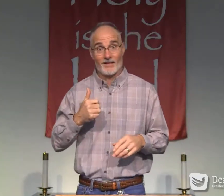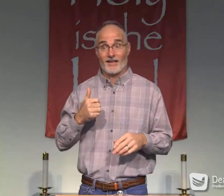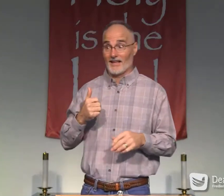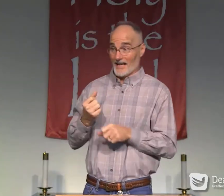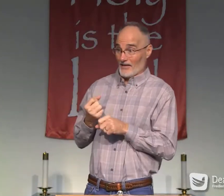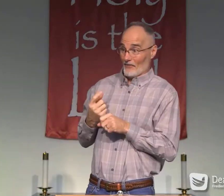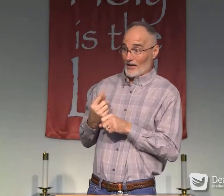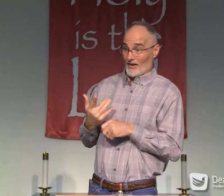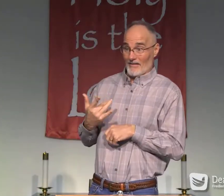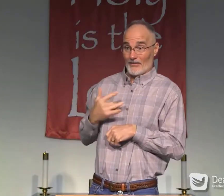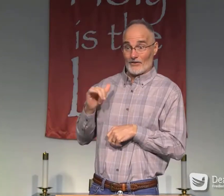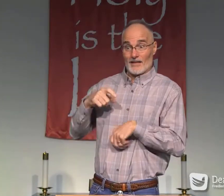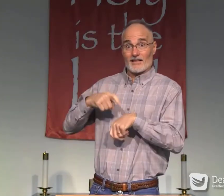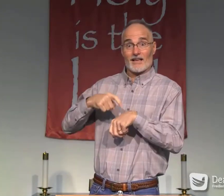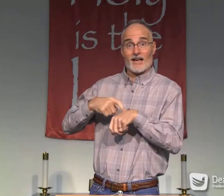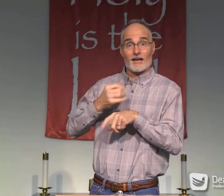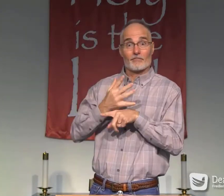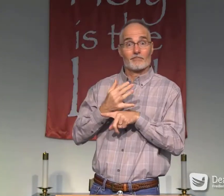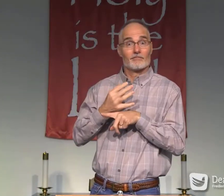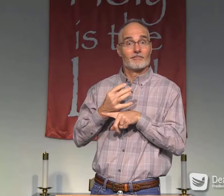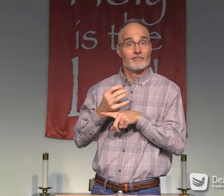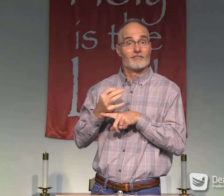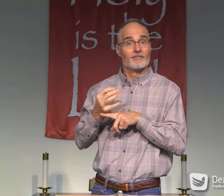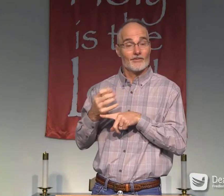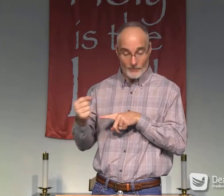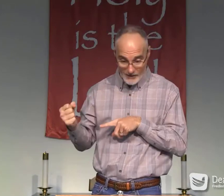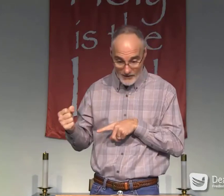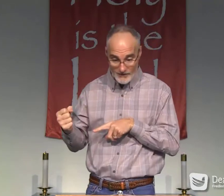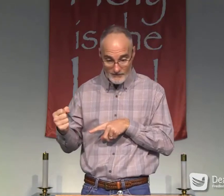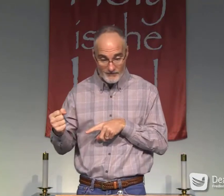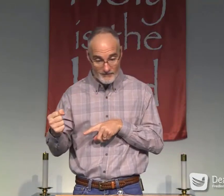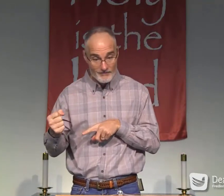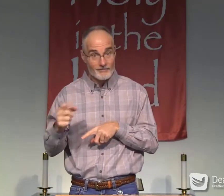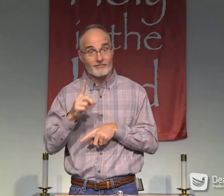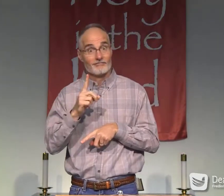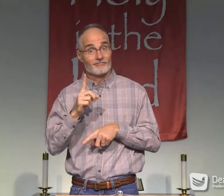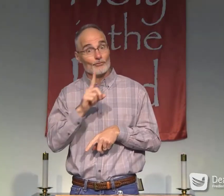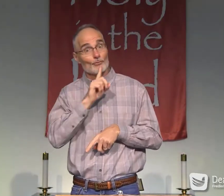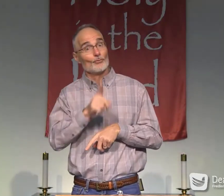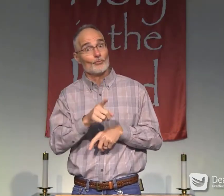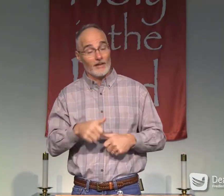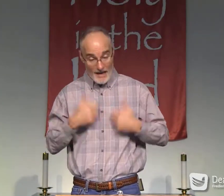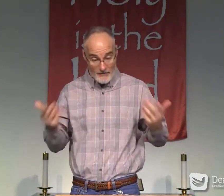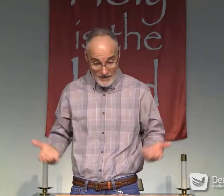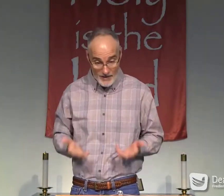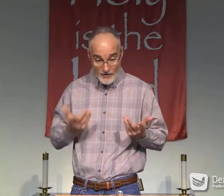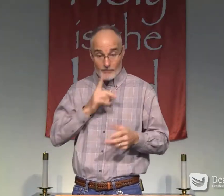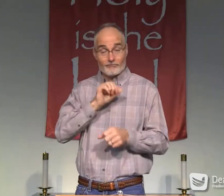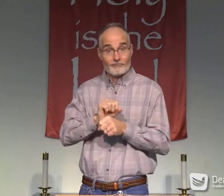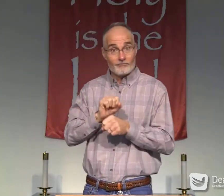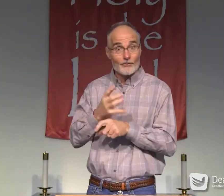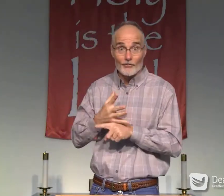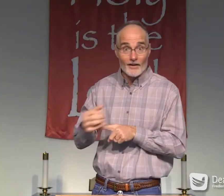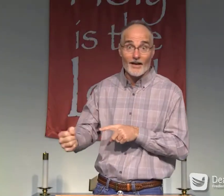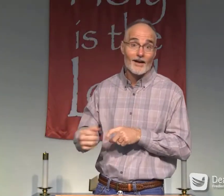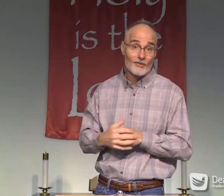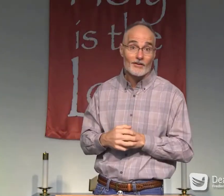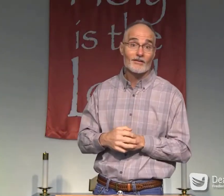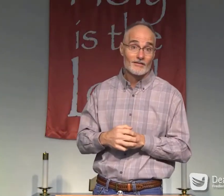When you get older, every year it feels like time is starting to run out. And indeed,